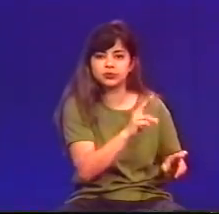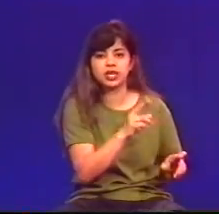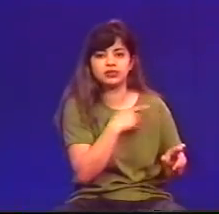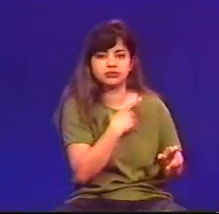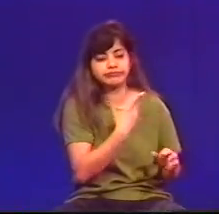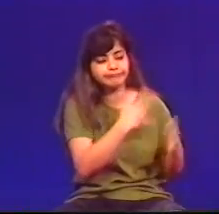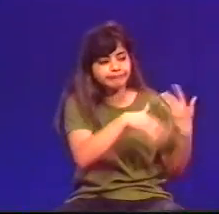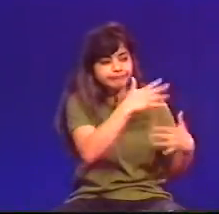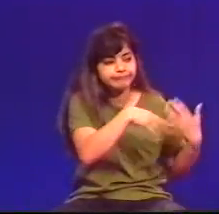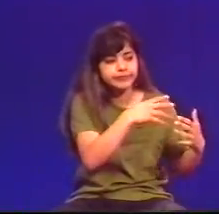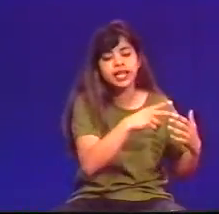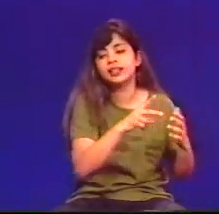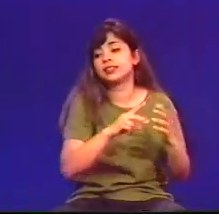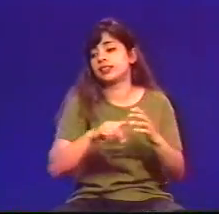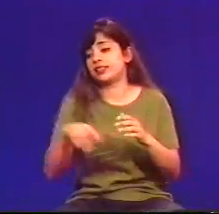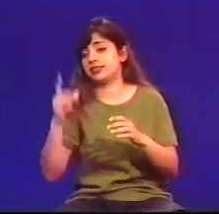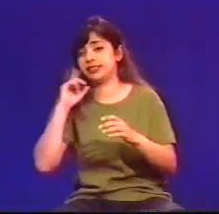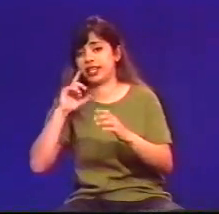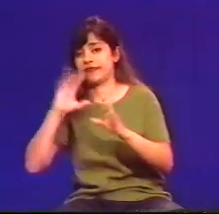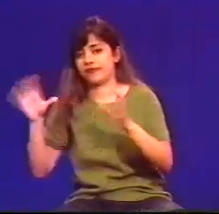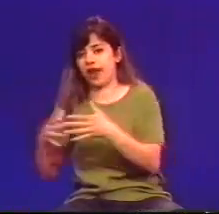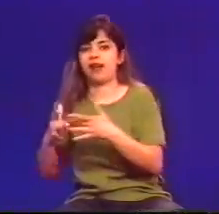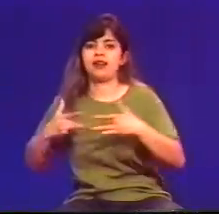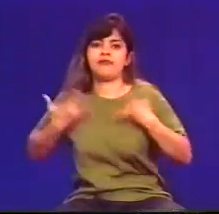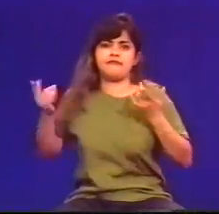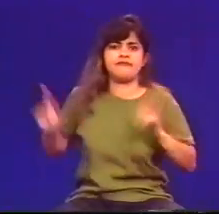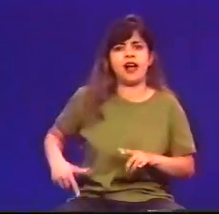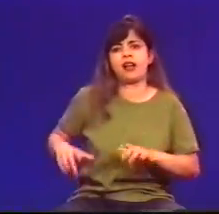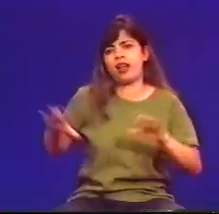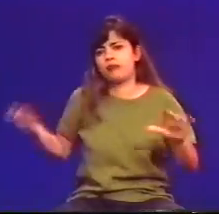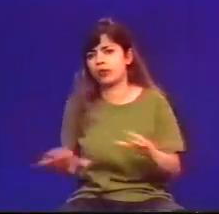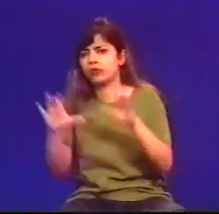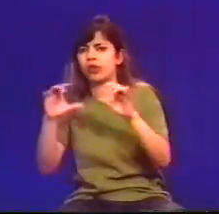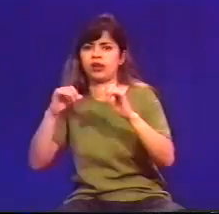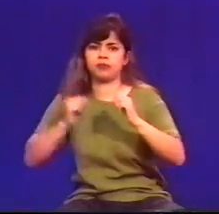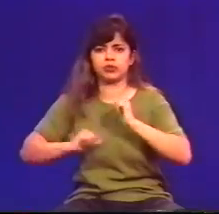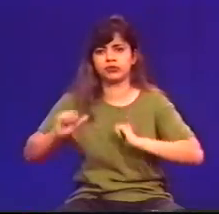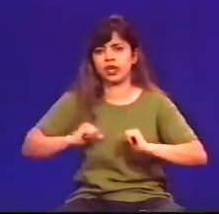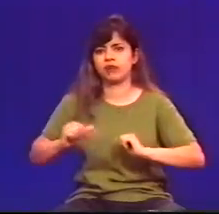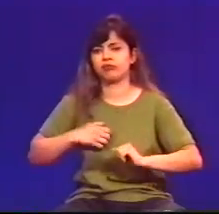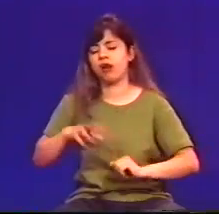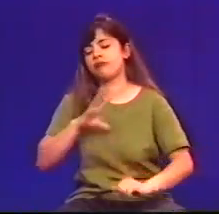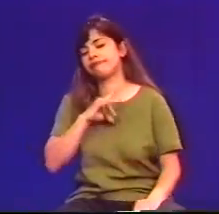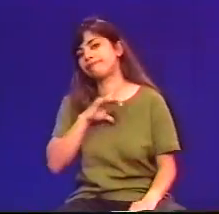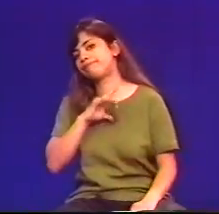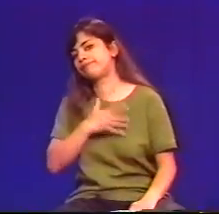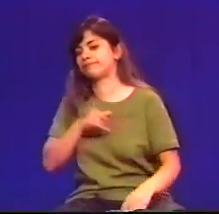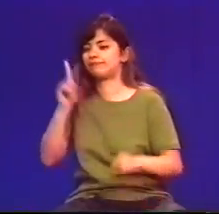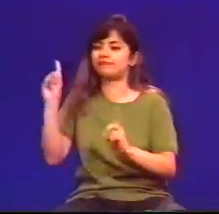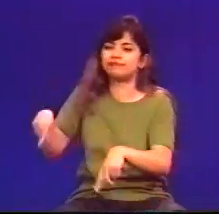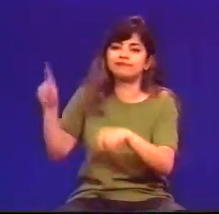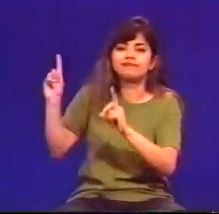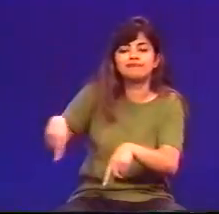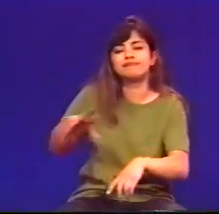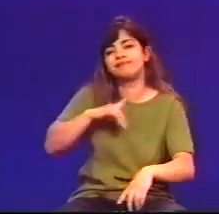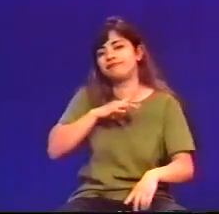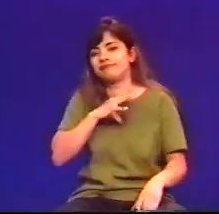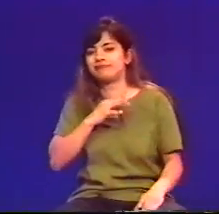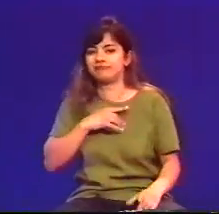So even though they were wonderful people, I was finding myself much more drawn to the deaf community just because of how easy and